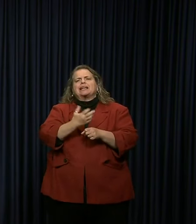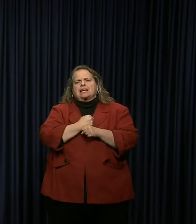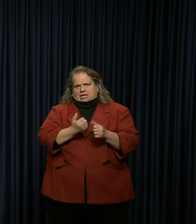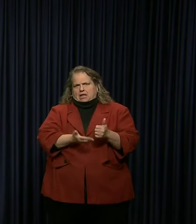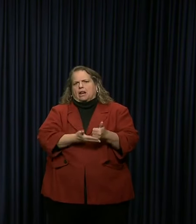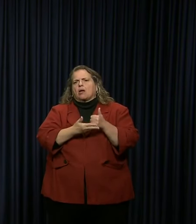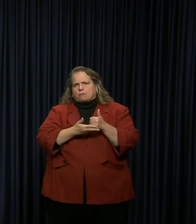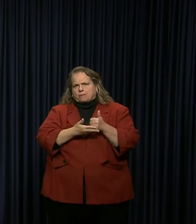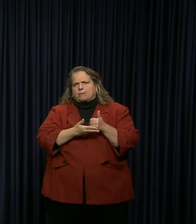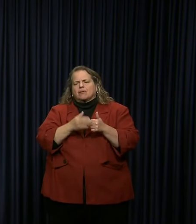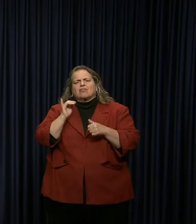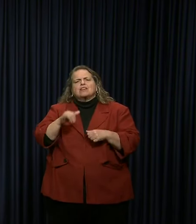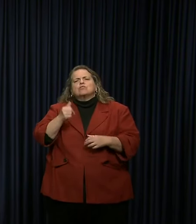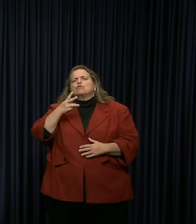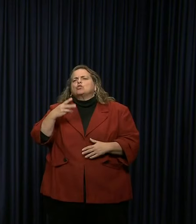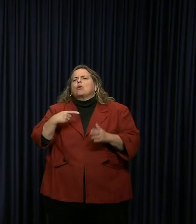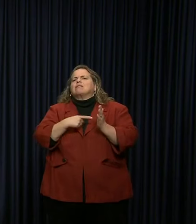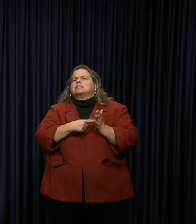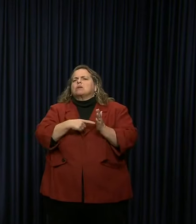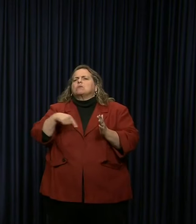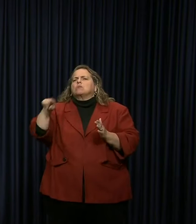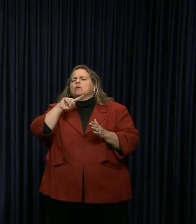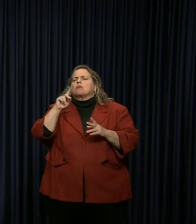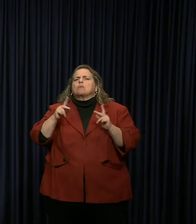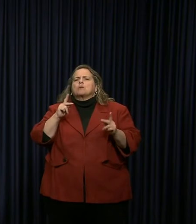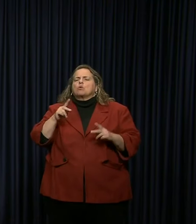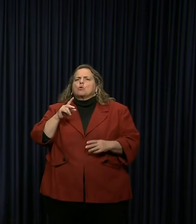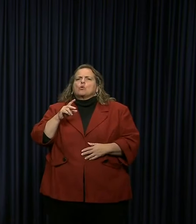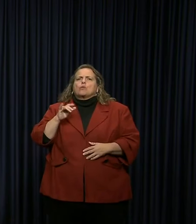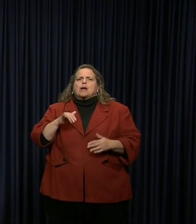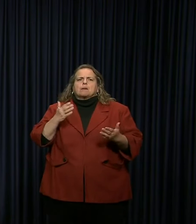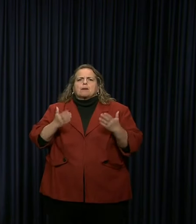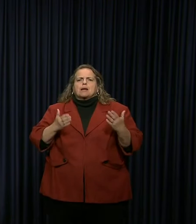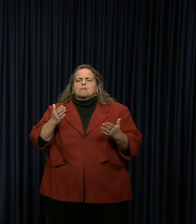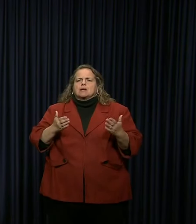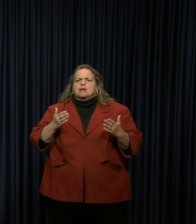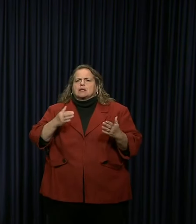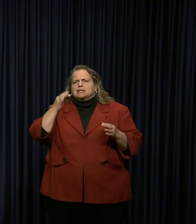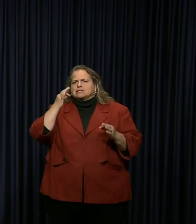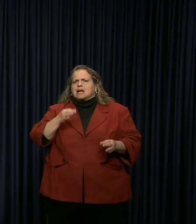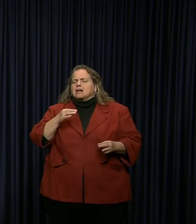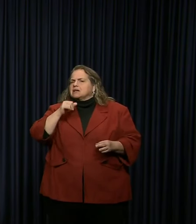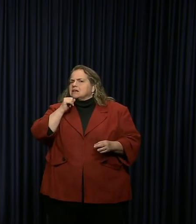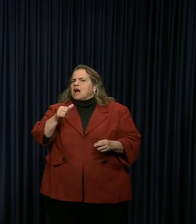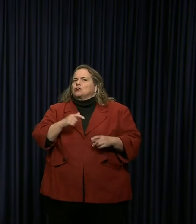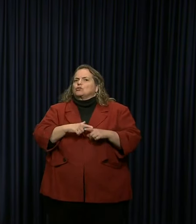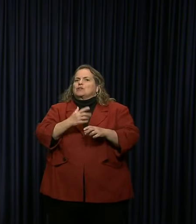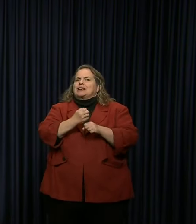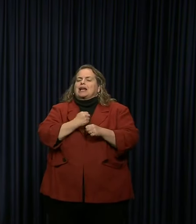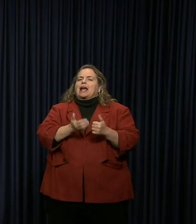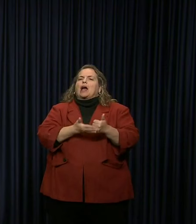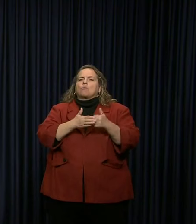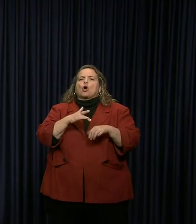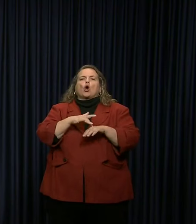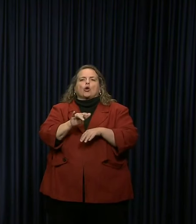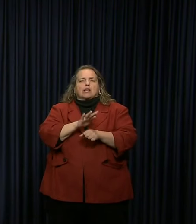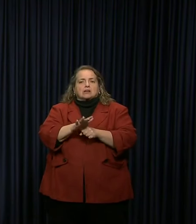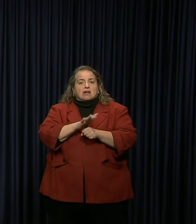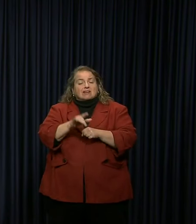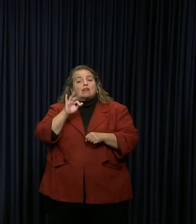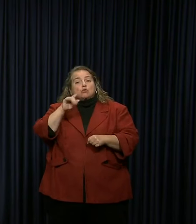just a couple of examples out there of folks that might not have sought help early enough. Make sure if you are truly